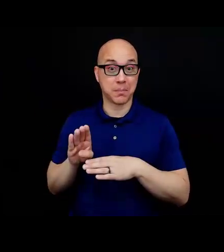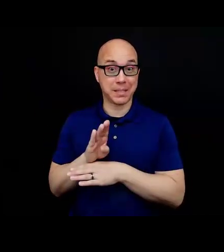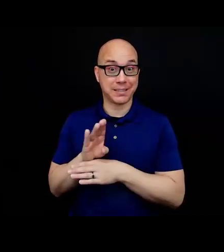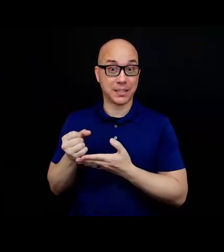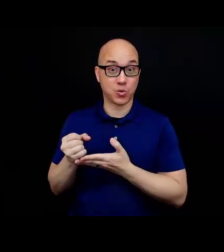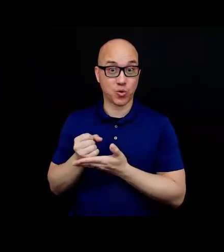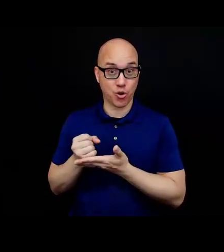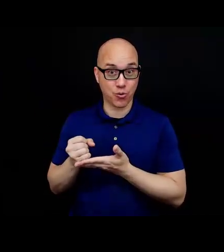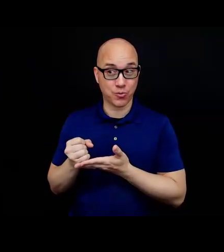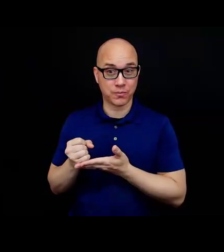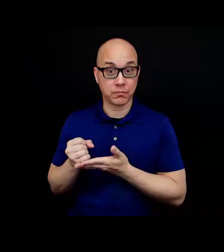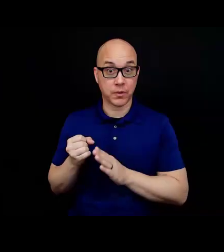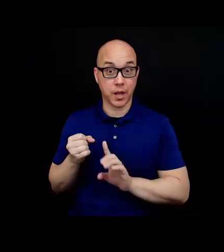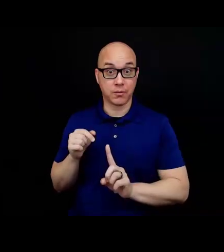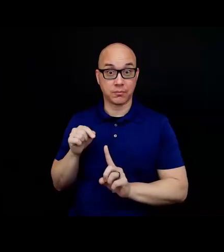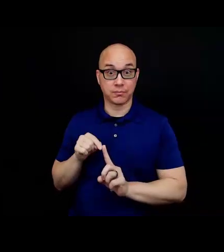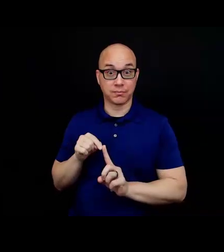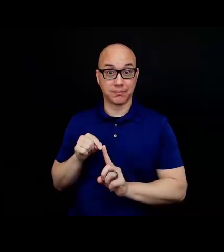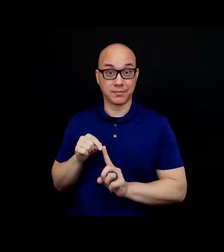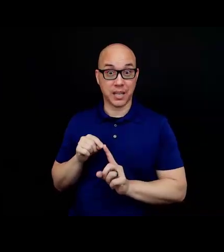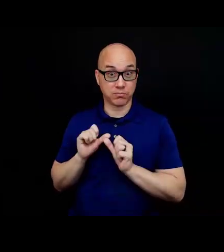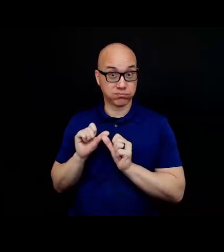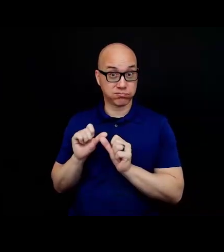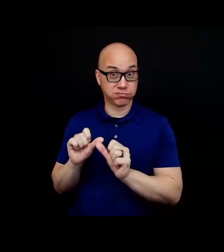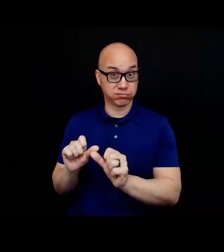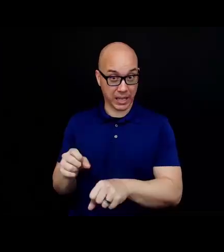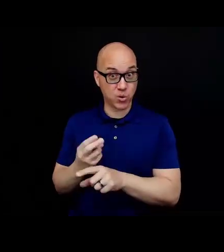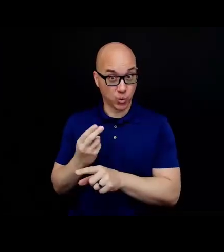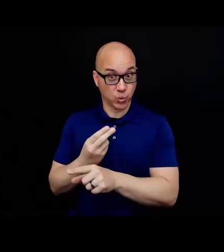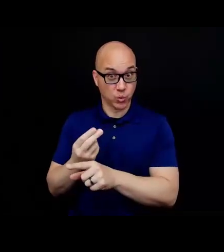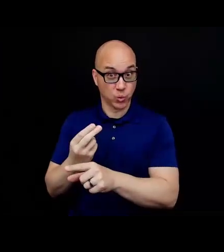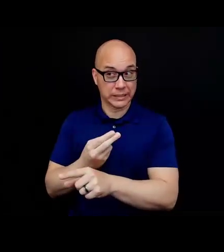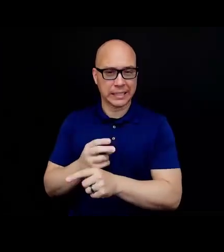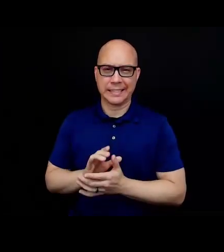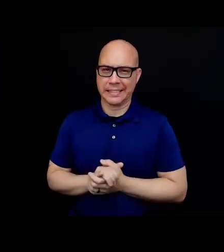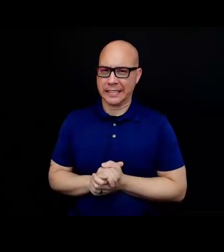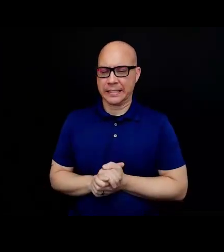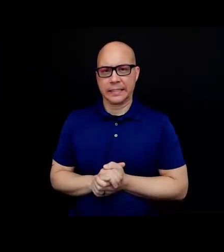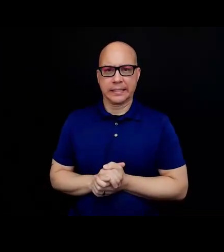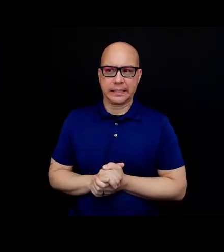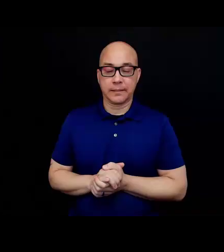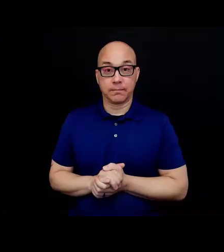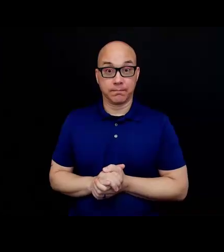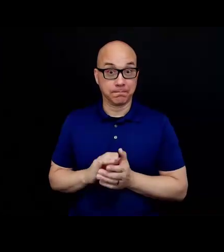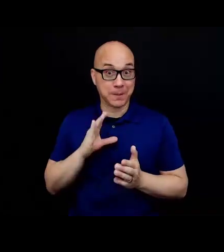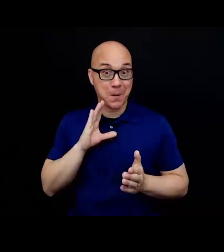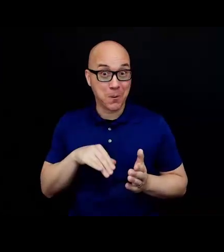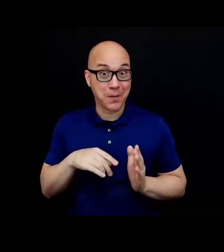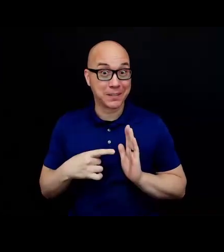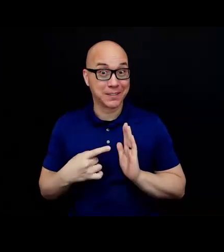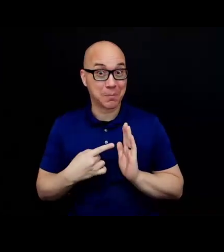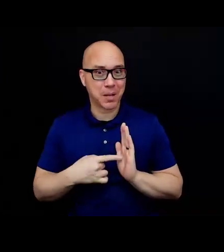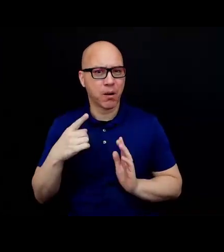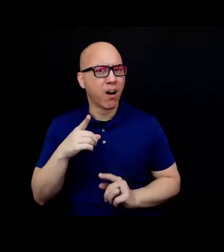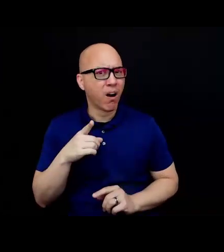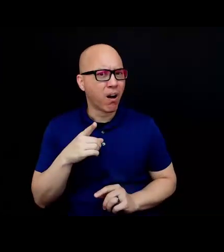long-term solution by any means. And I know some people, when you say business credit cards, oh my God, that's 25, 30%.